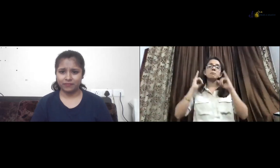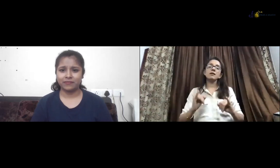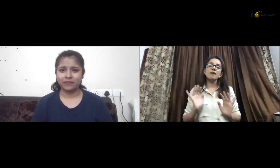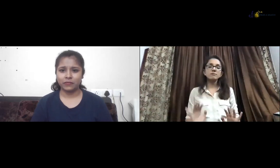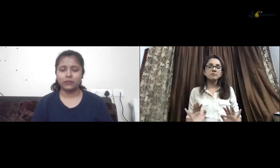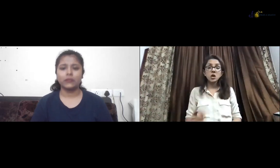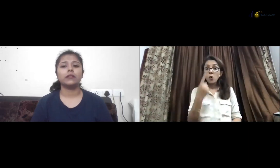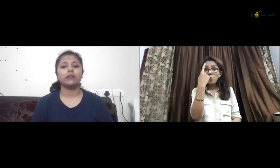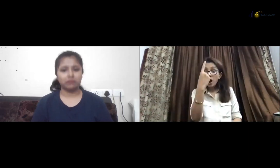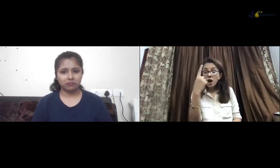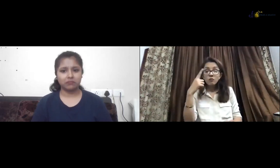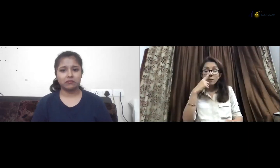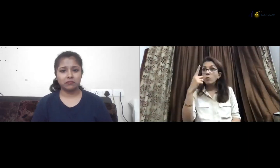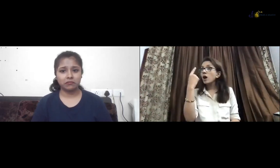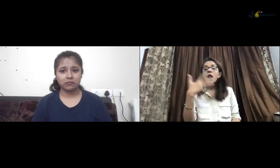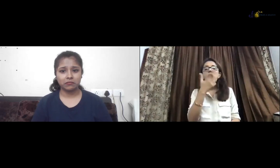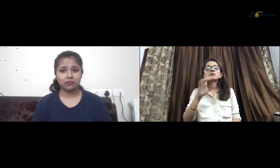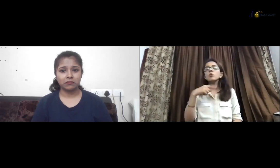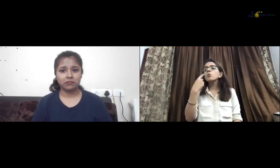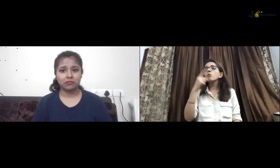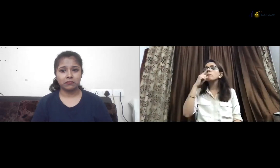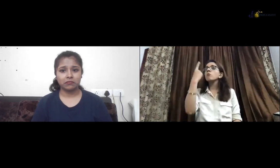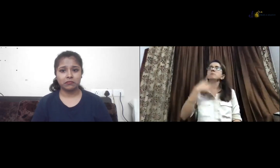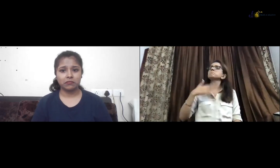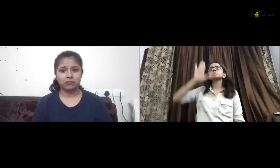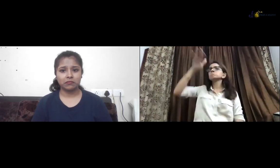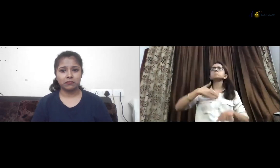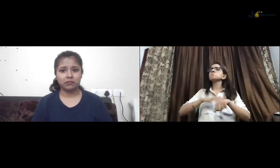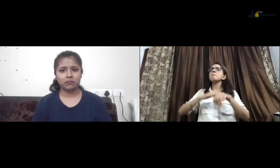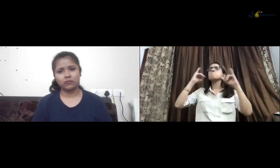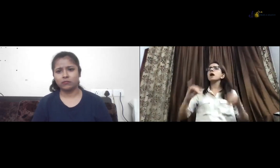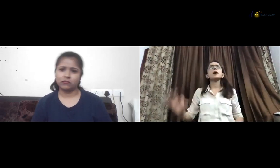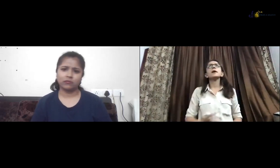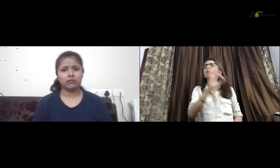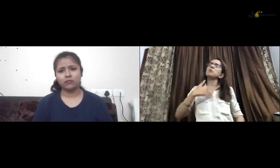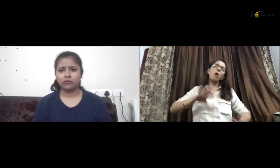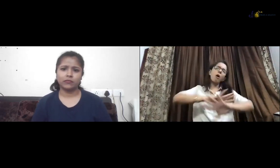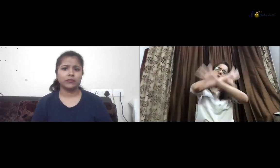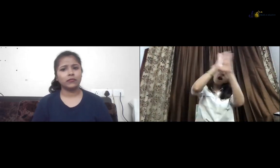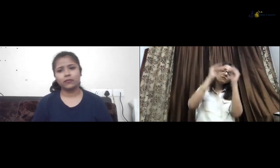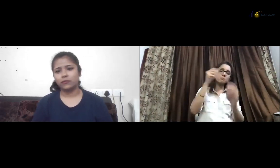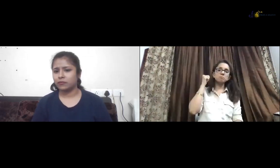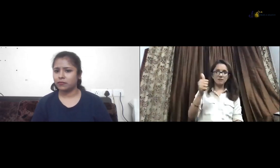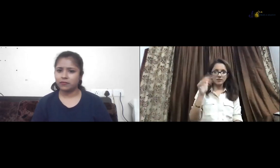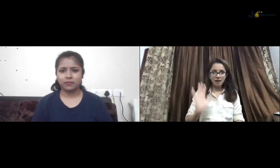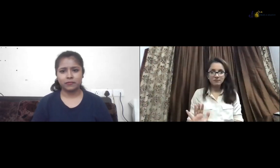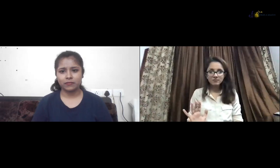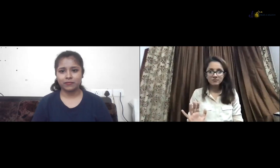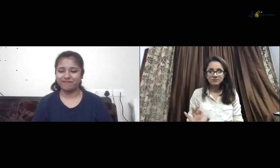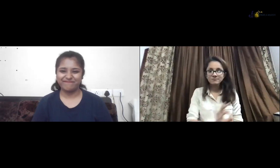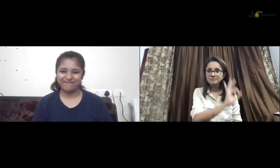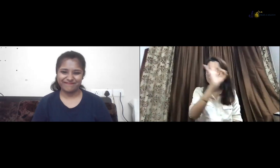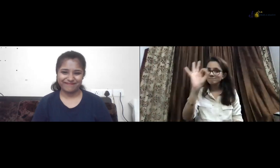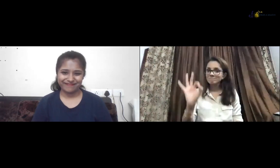Too. That yeah, there are a lot of females who have experienced this thing. For example, there would be